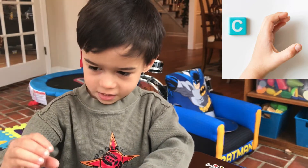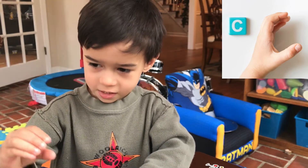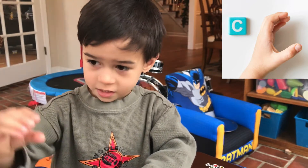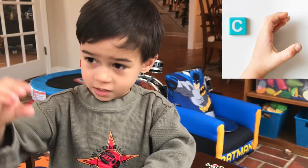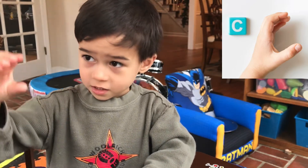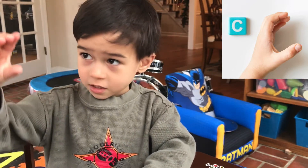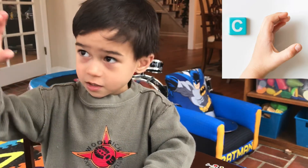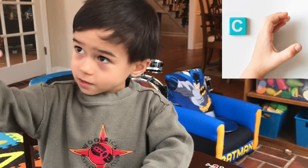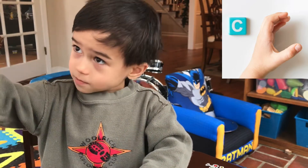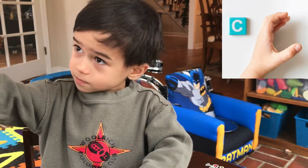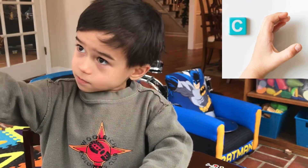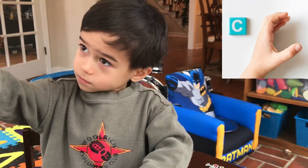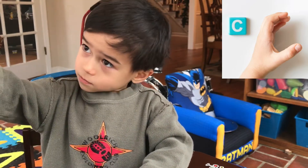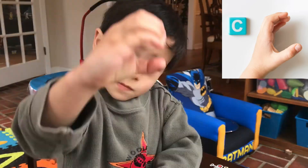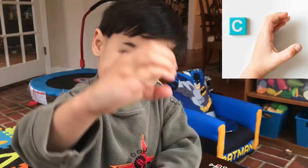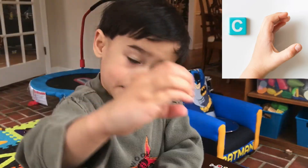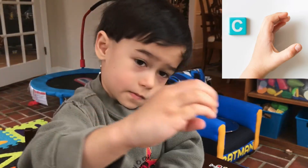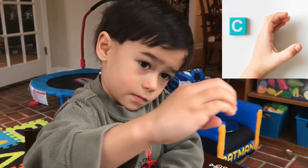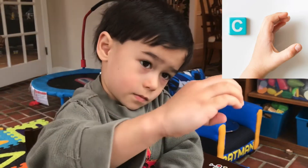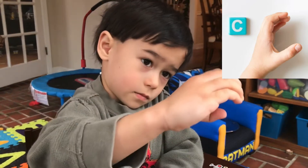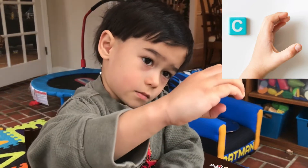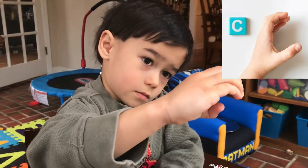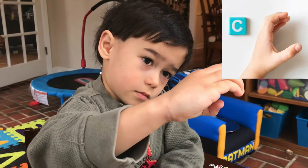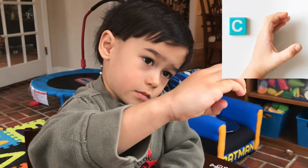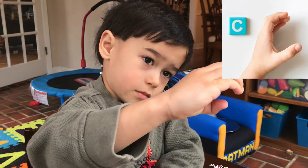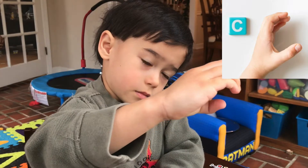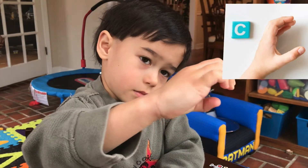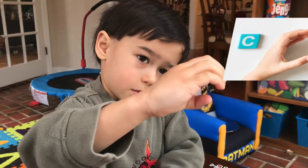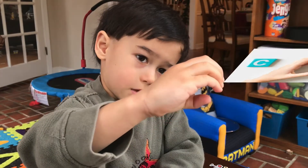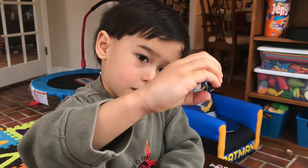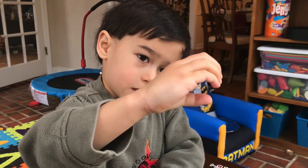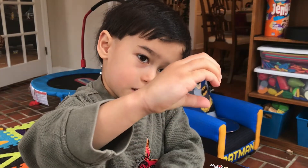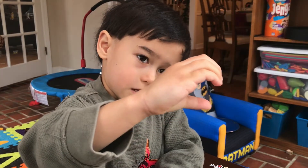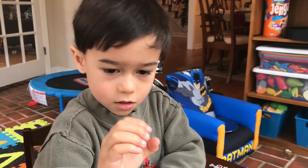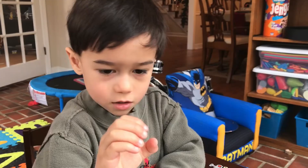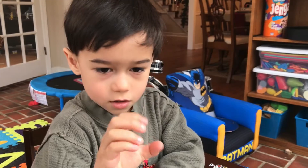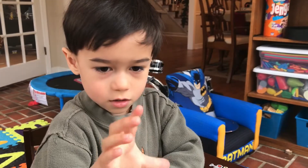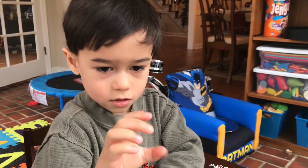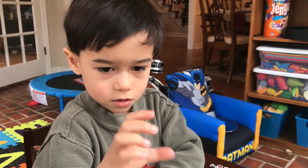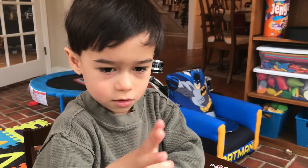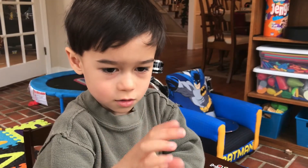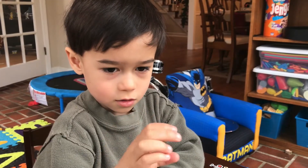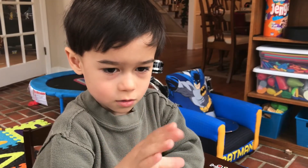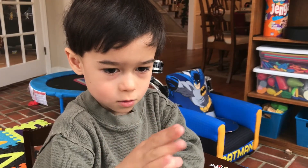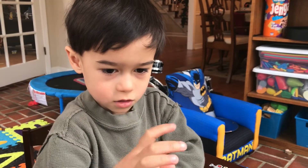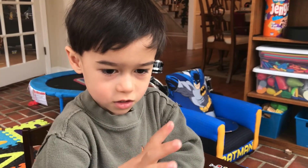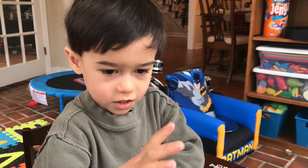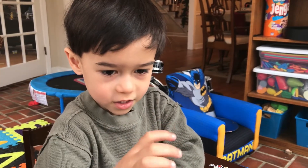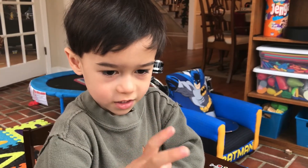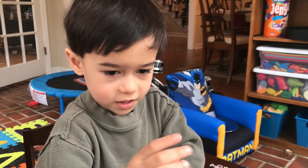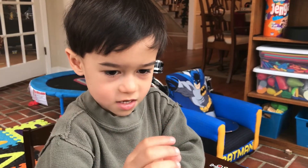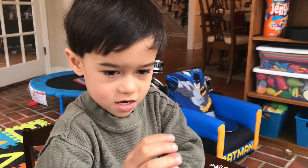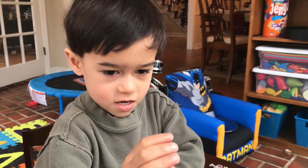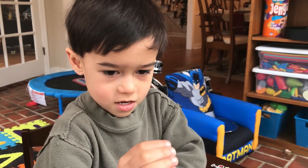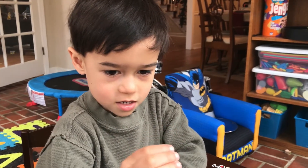Like cake. That's letter C. What's next to C? D. What's D?